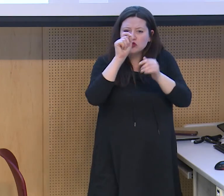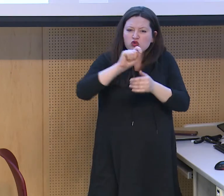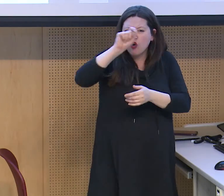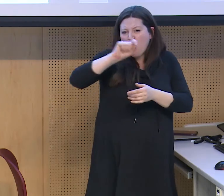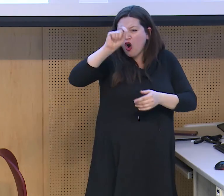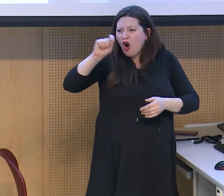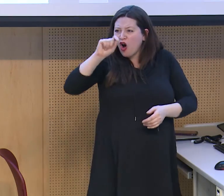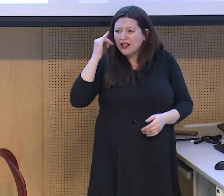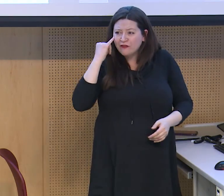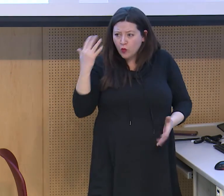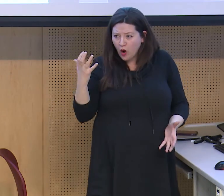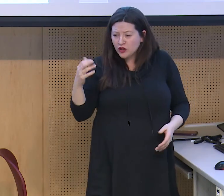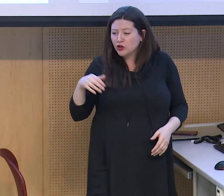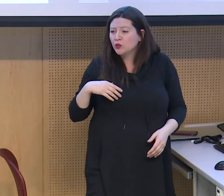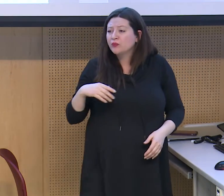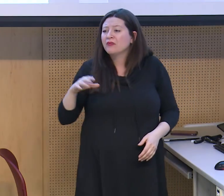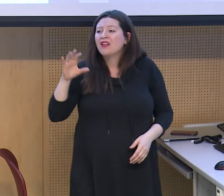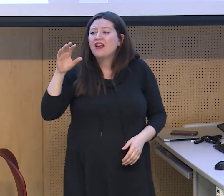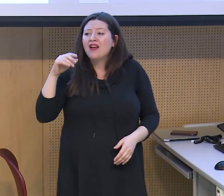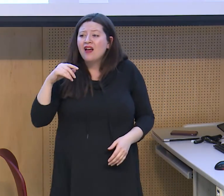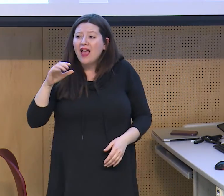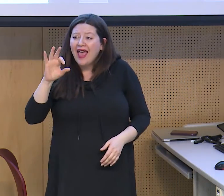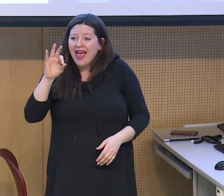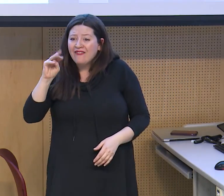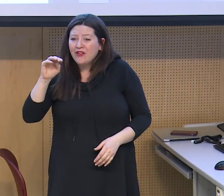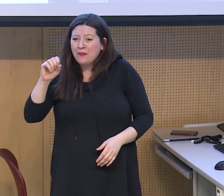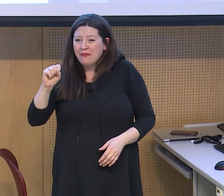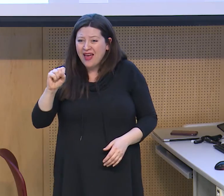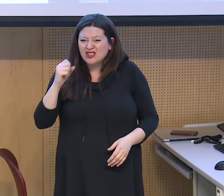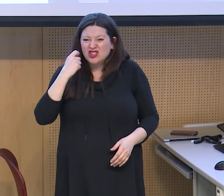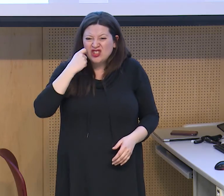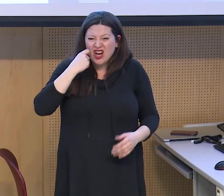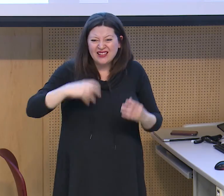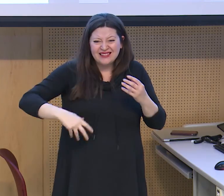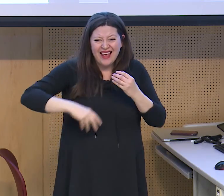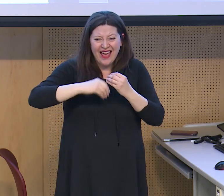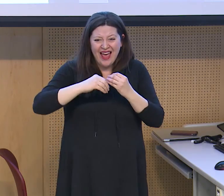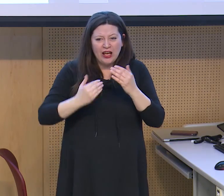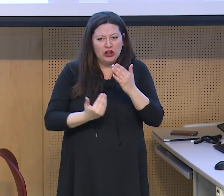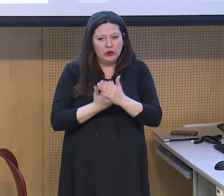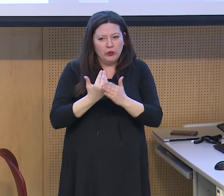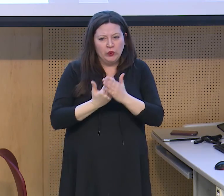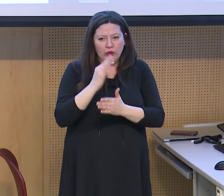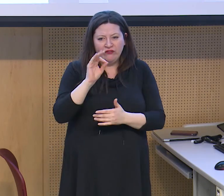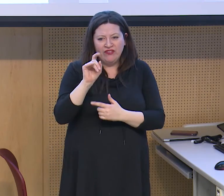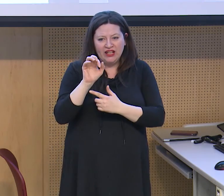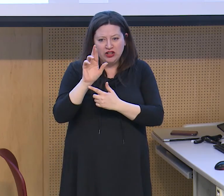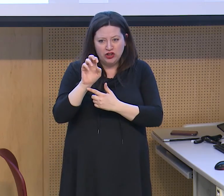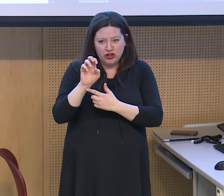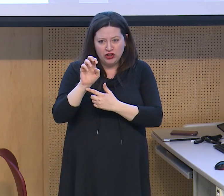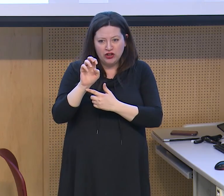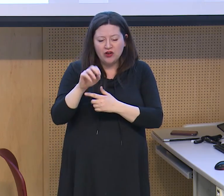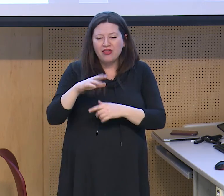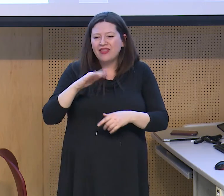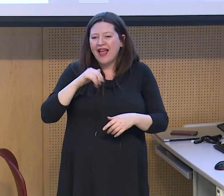And you can print that as well. You can draw on it if you want. FMS just recently added a new